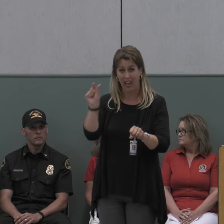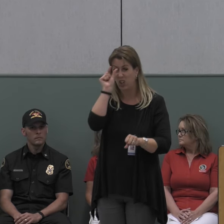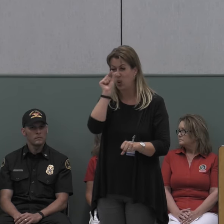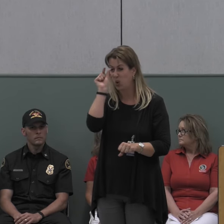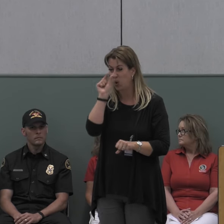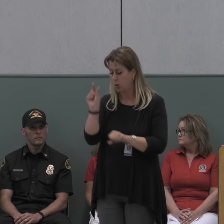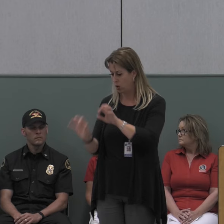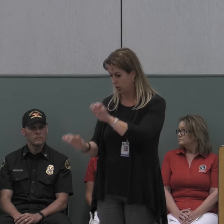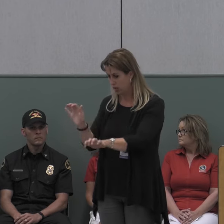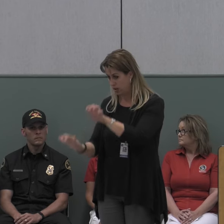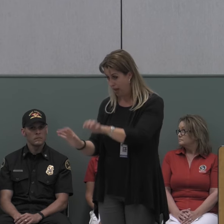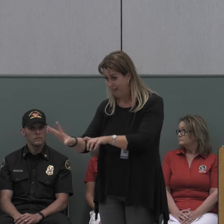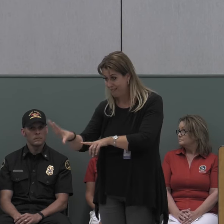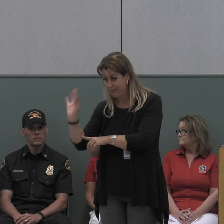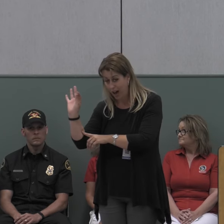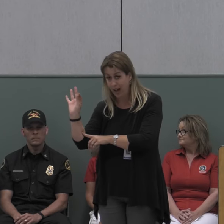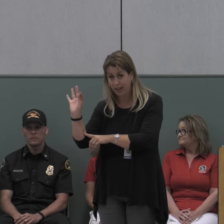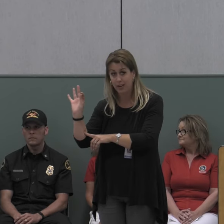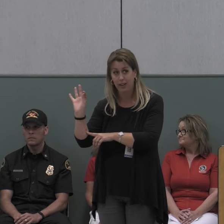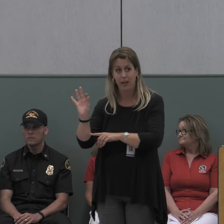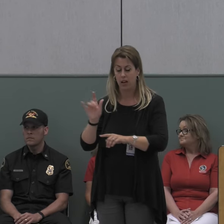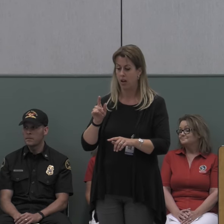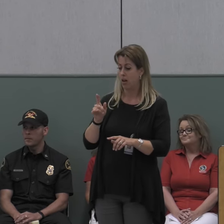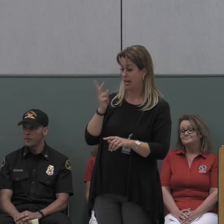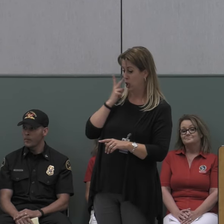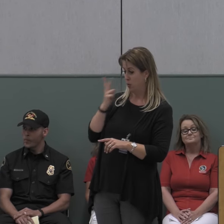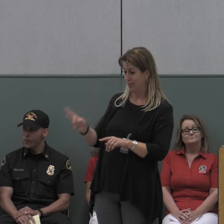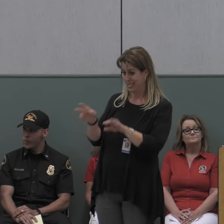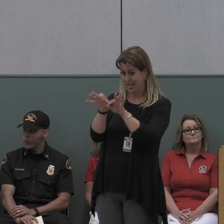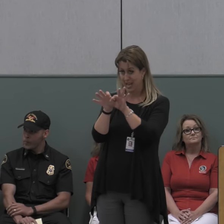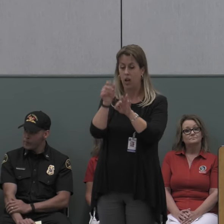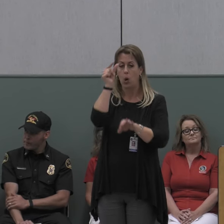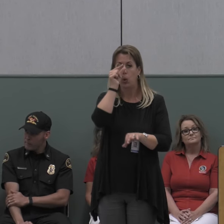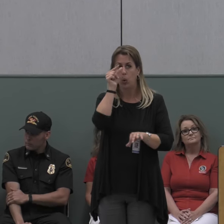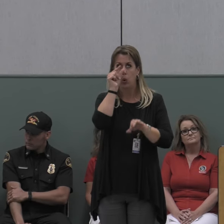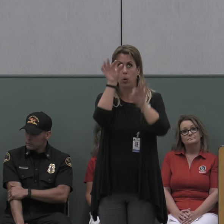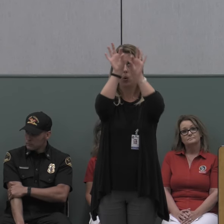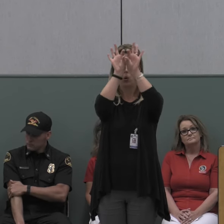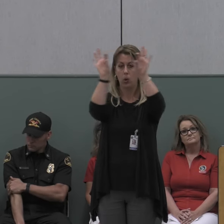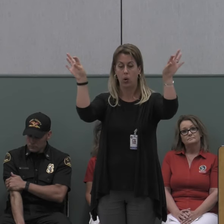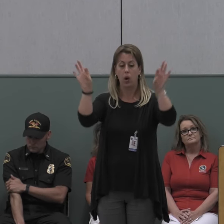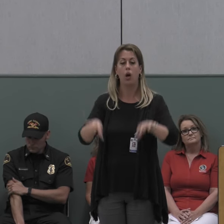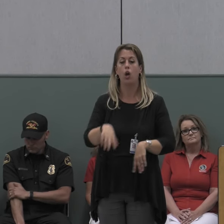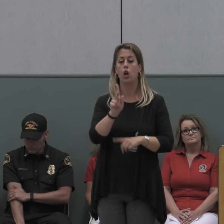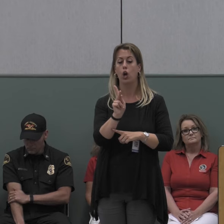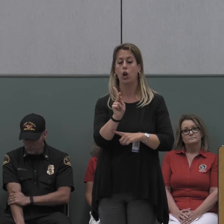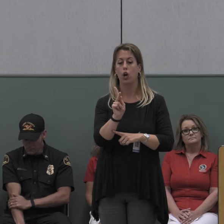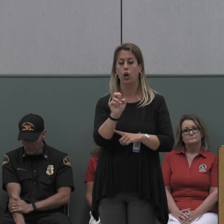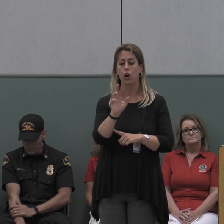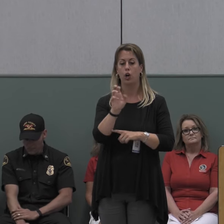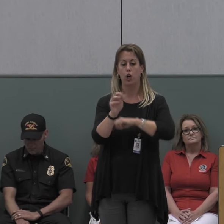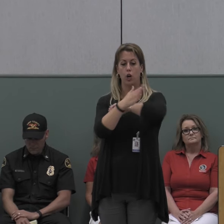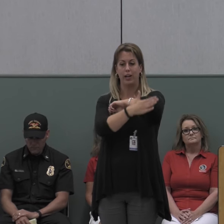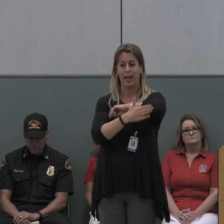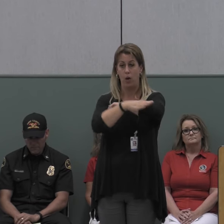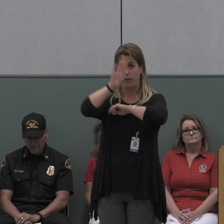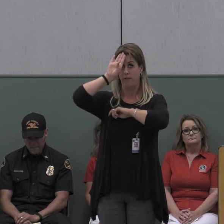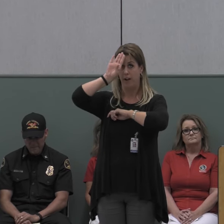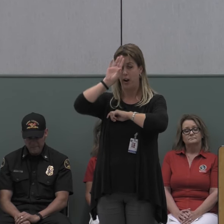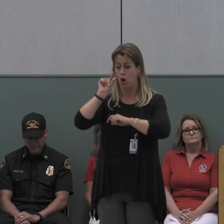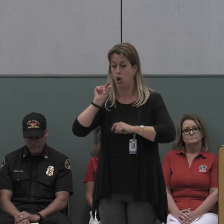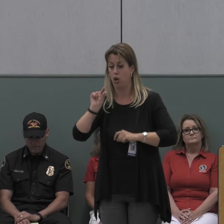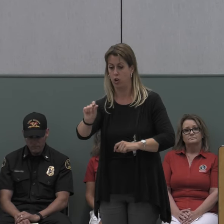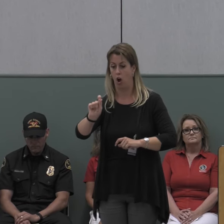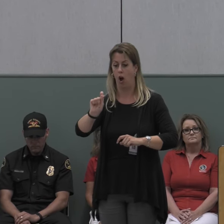tonight. The first line that you'll click on under Google is kerncountyfire.org, and it will show you right